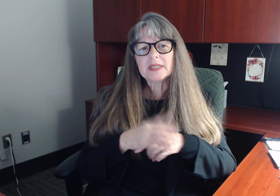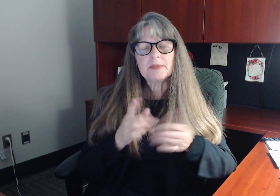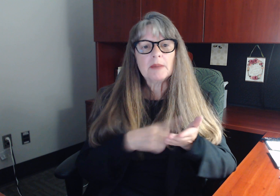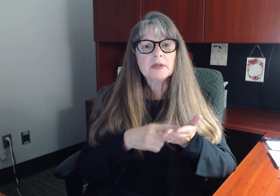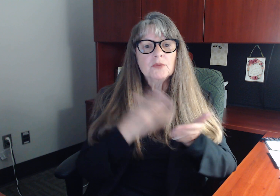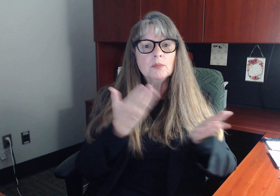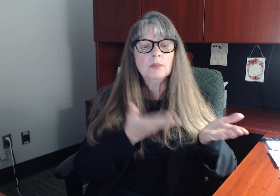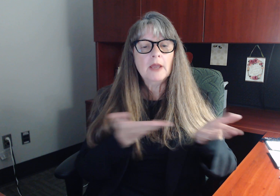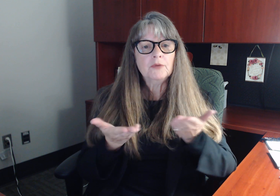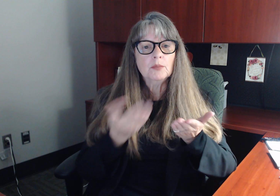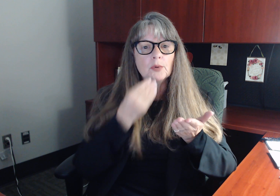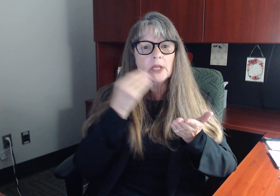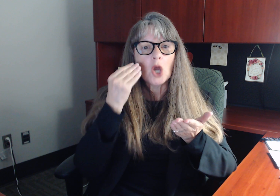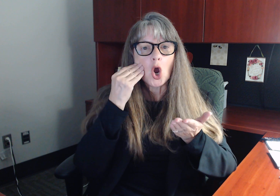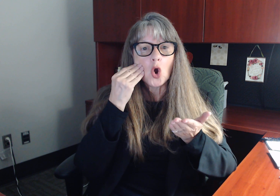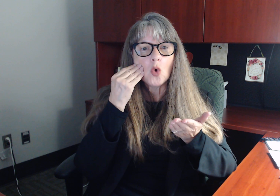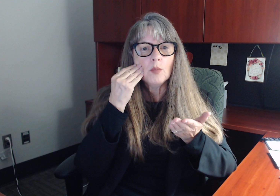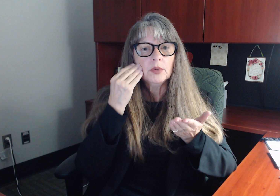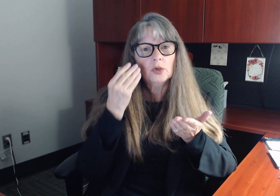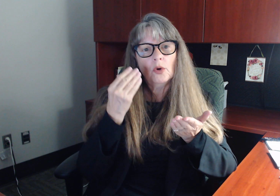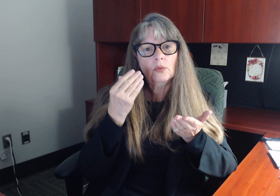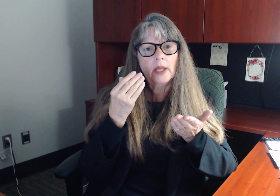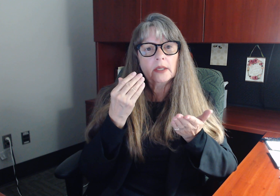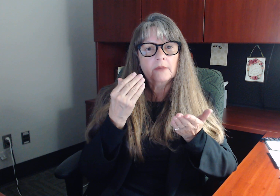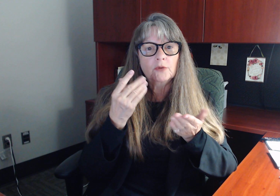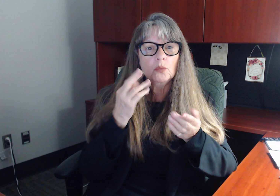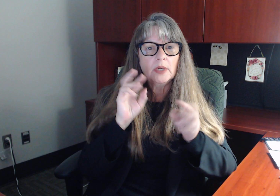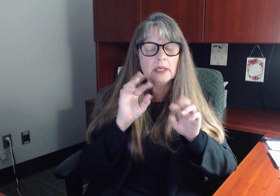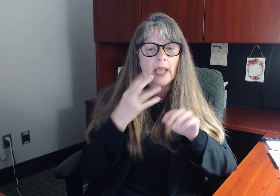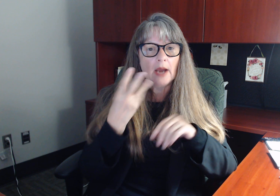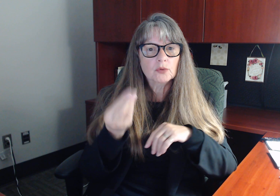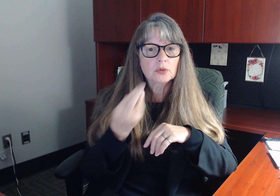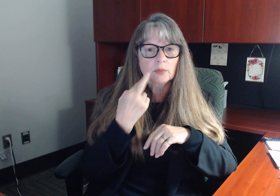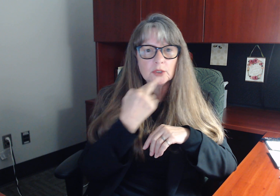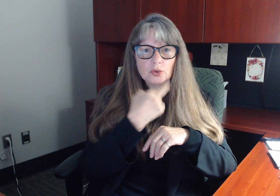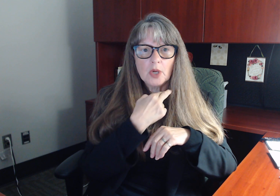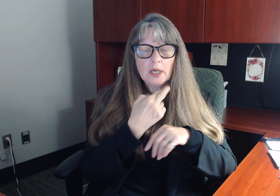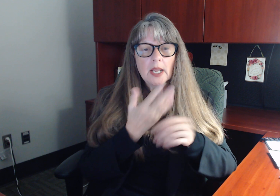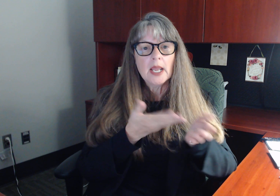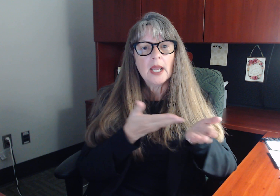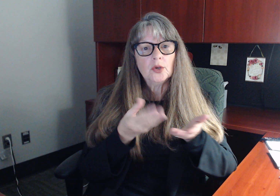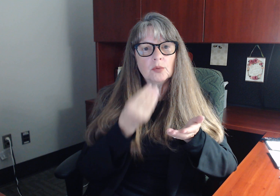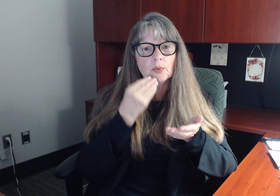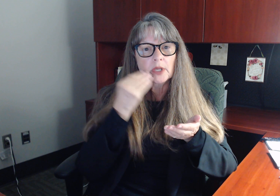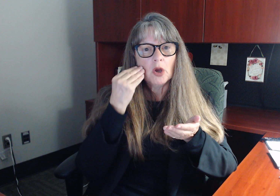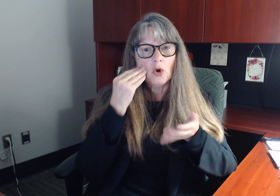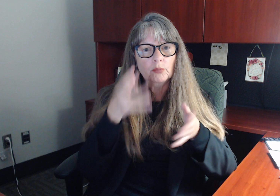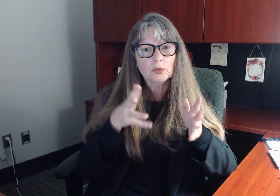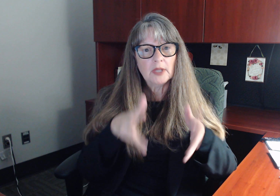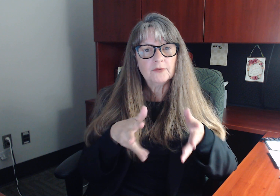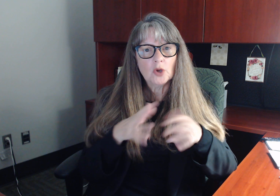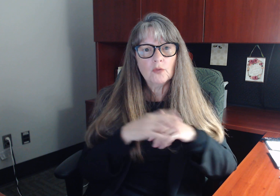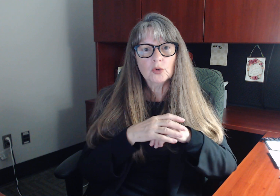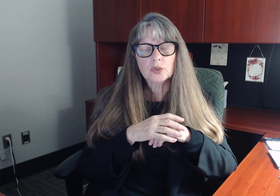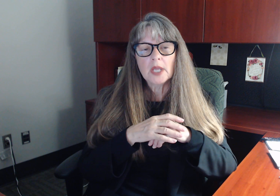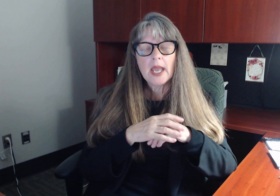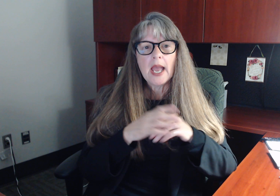Sometimes if you bring home, like if you went out to a restaurant and you bring home your leftovers,